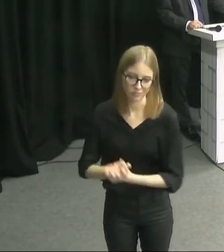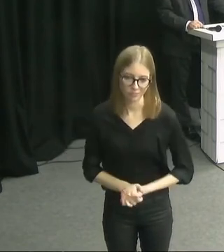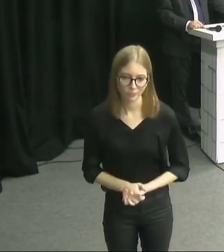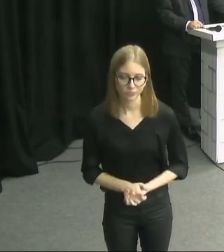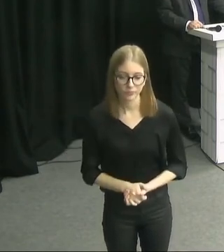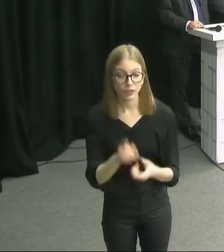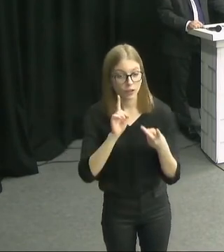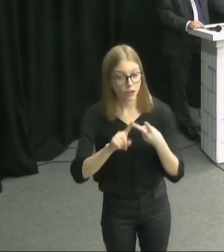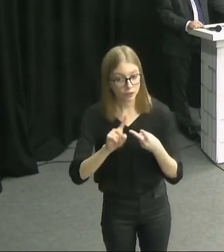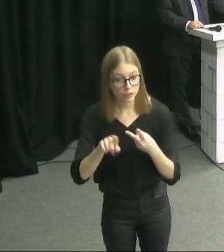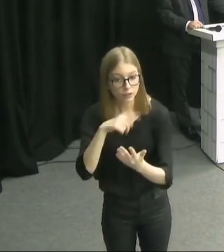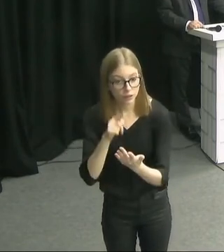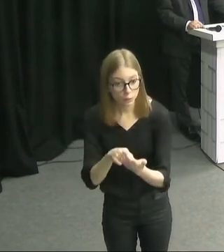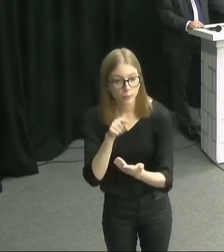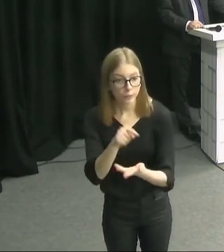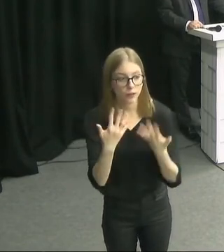lucky, so we'll see what you can win.